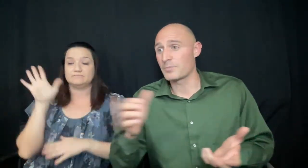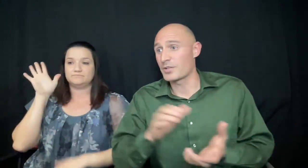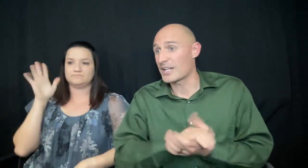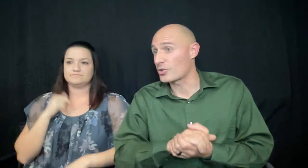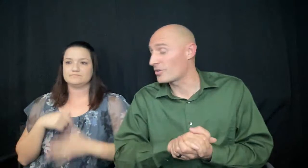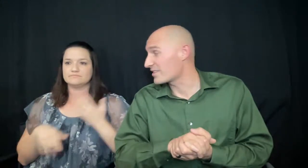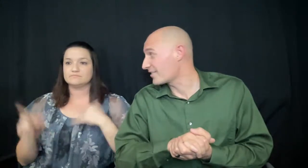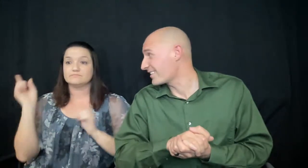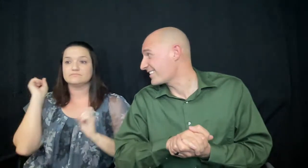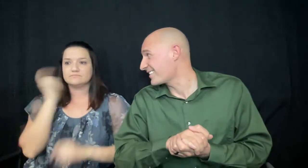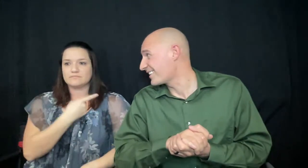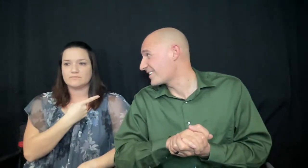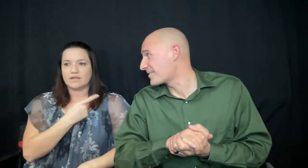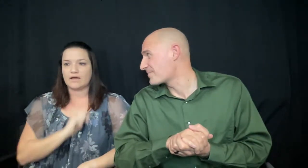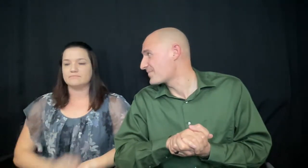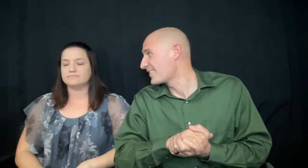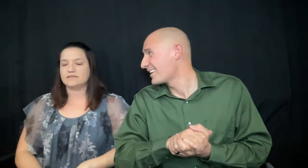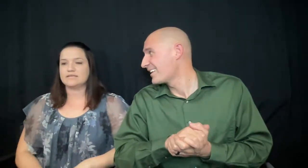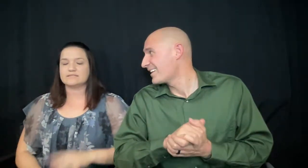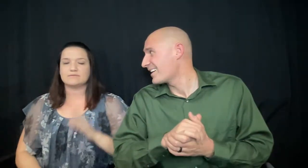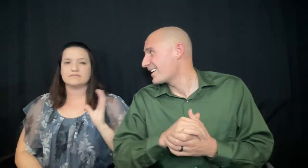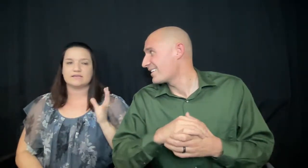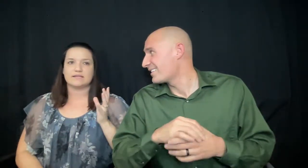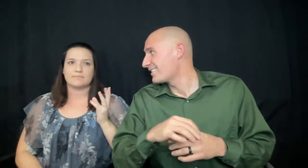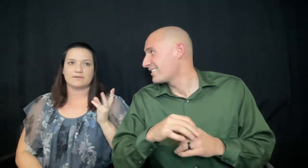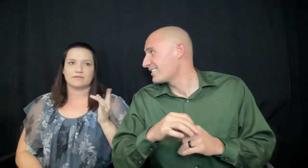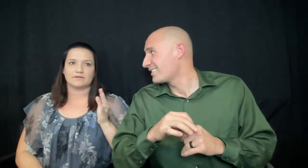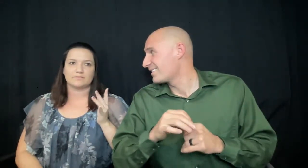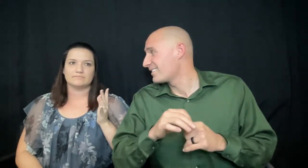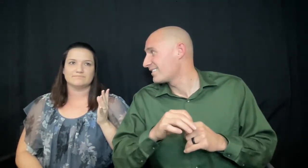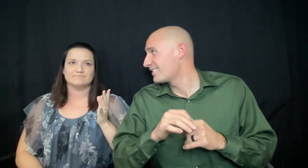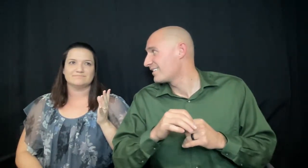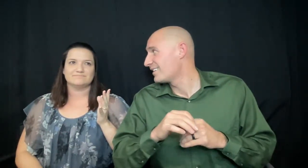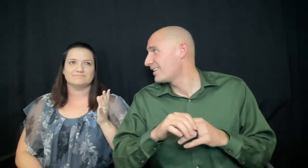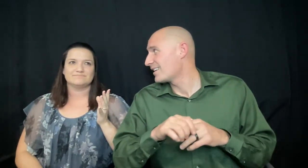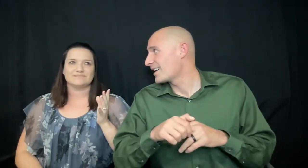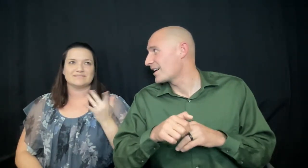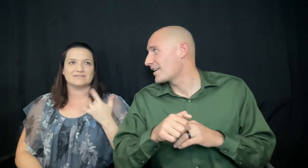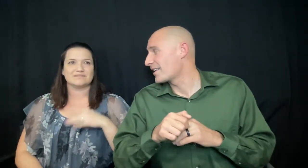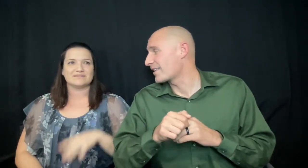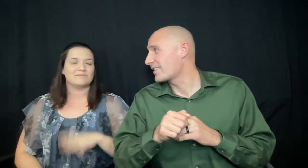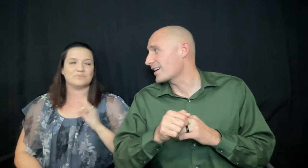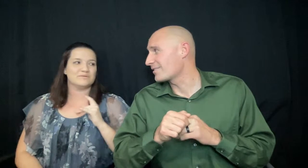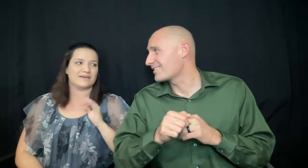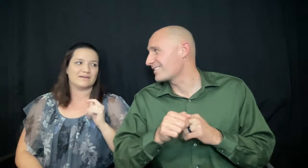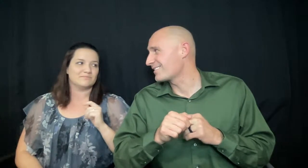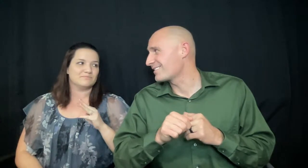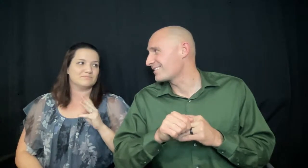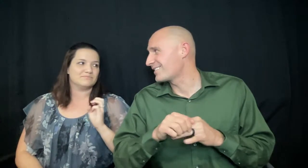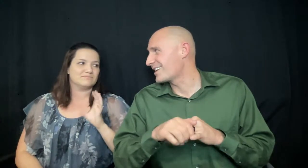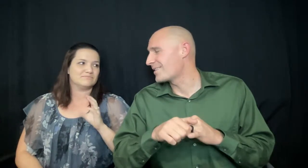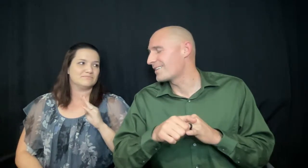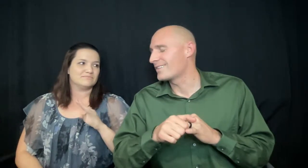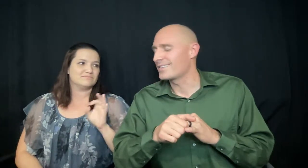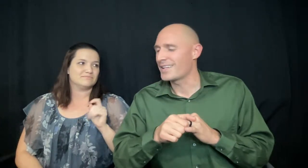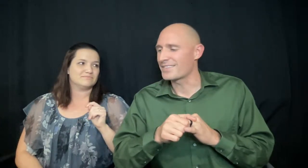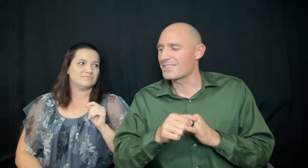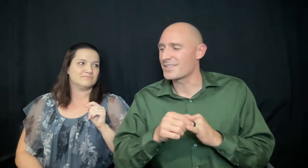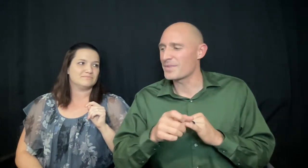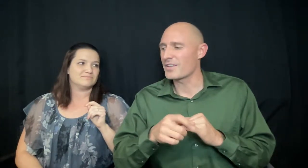put out a course out there. He's going to be setting up another. Is it? It's not a boot camp. Yeah, something along